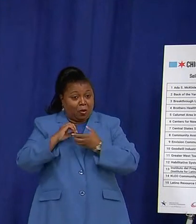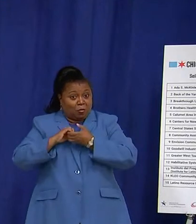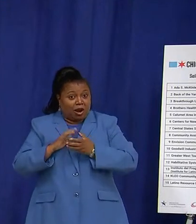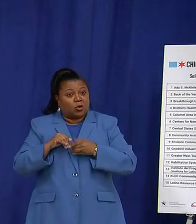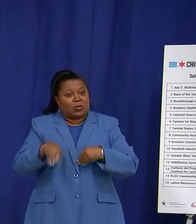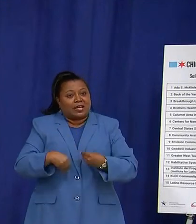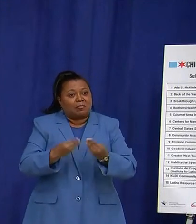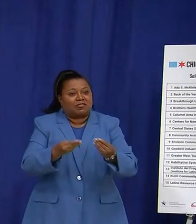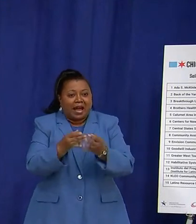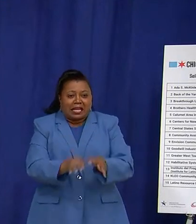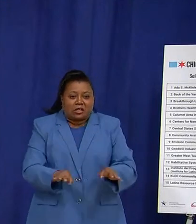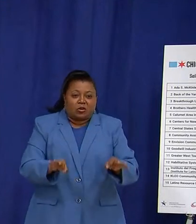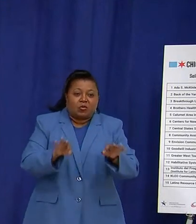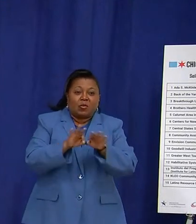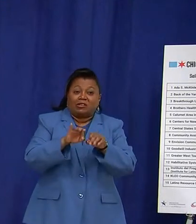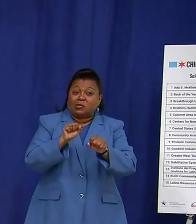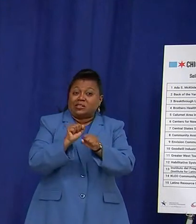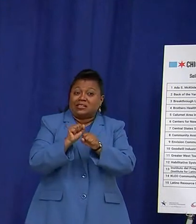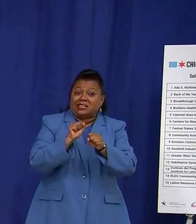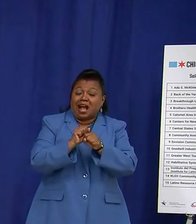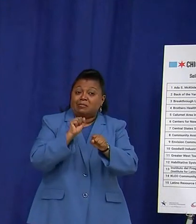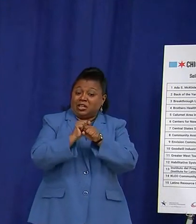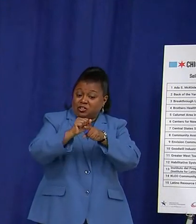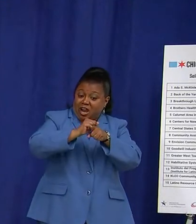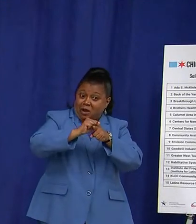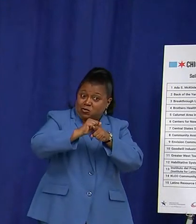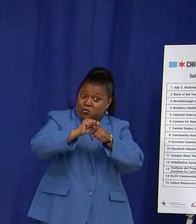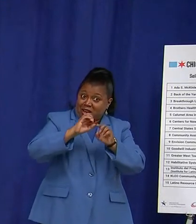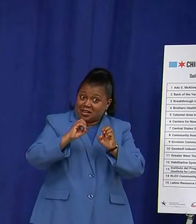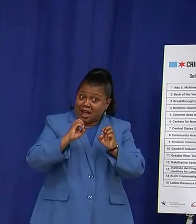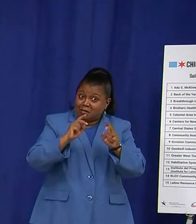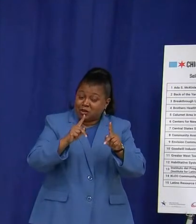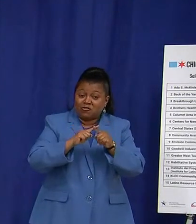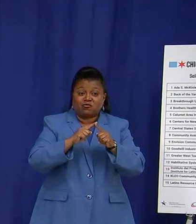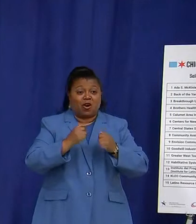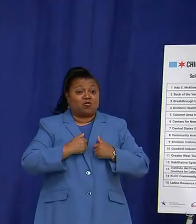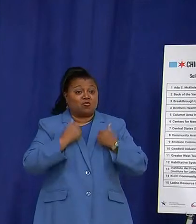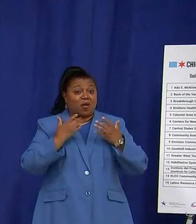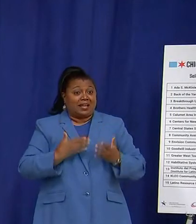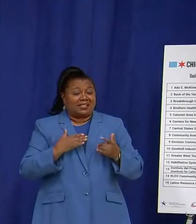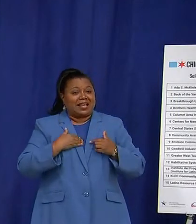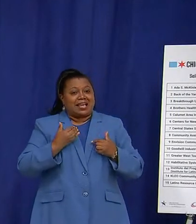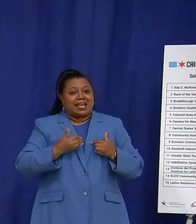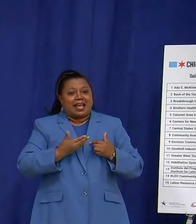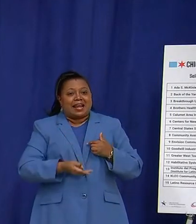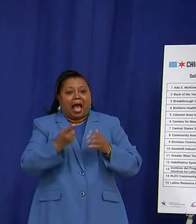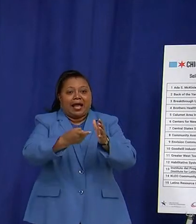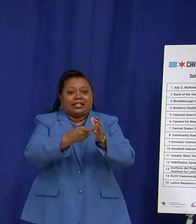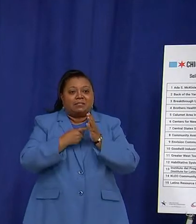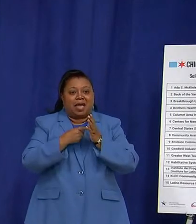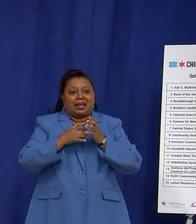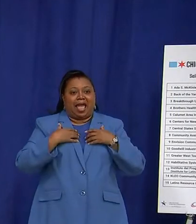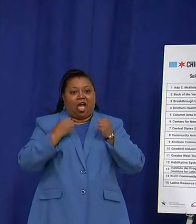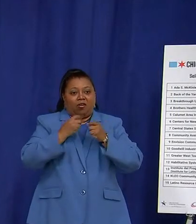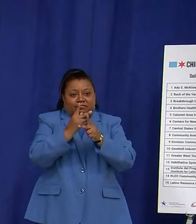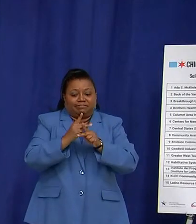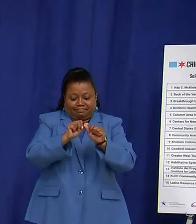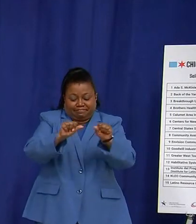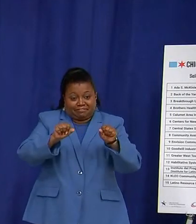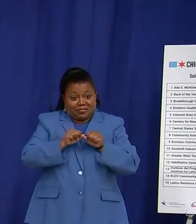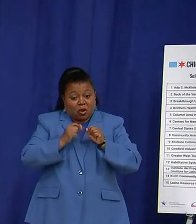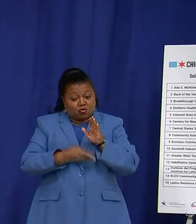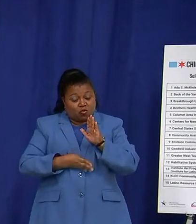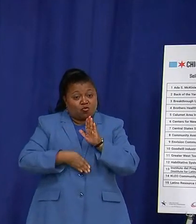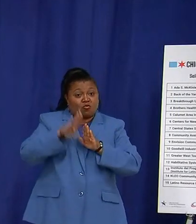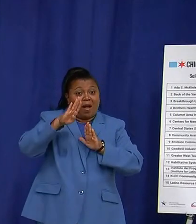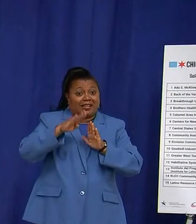we can provide critical jobs and job training opportunities for residents in high-demand health sector, while rising